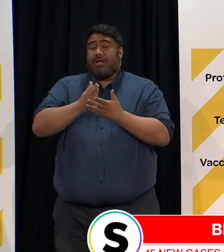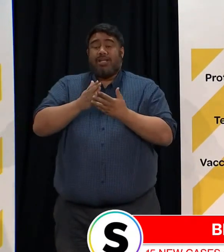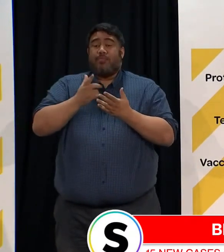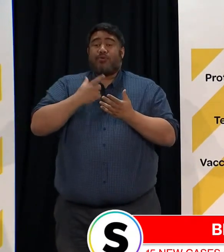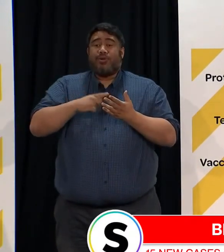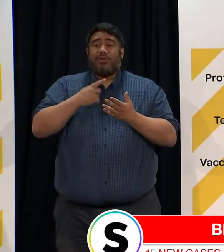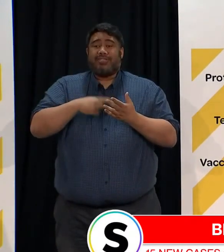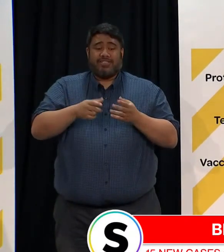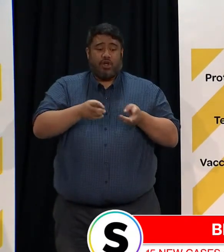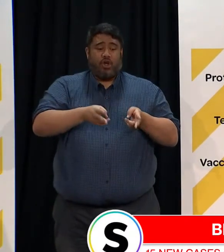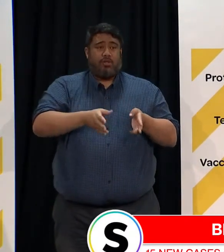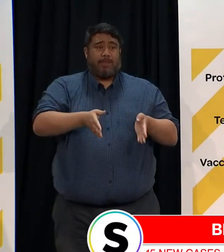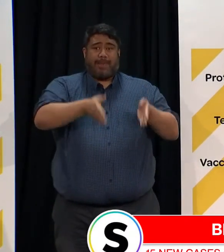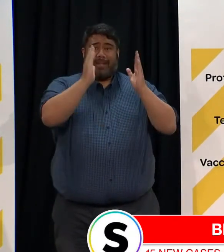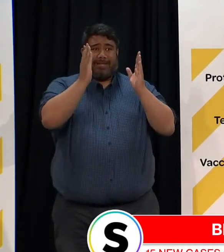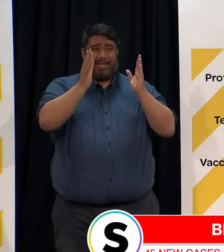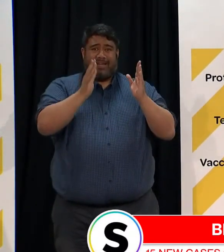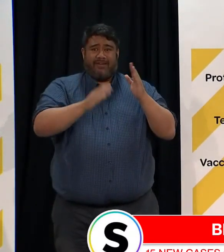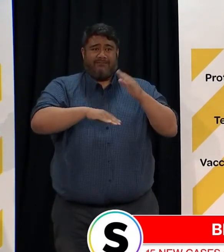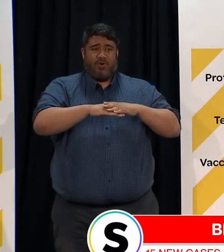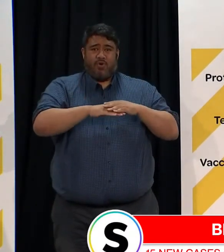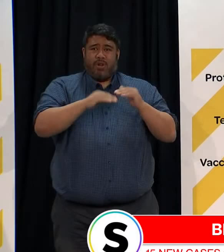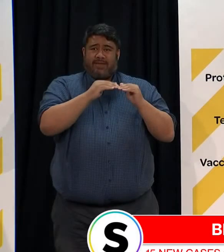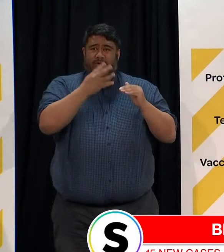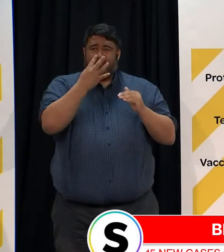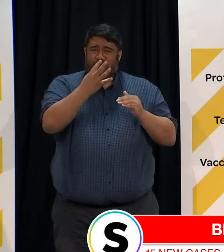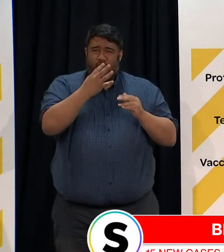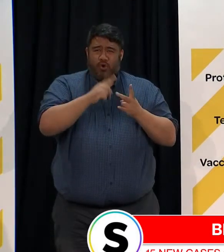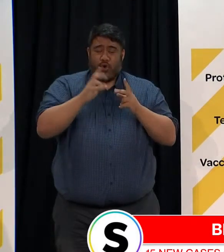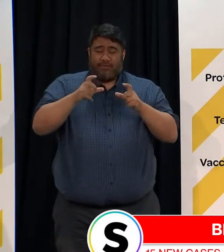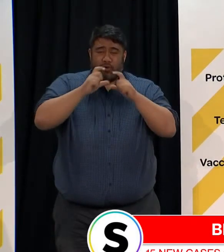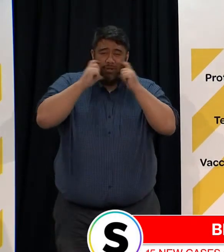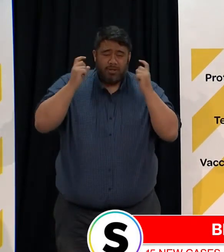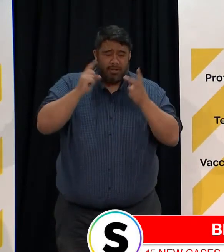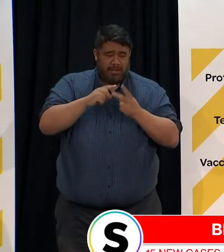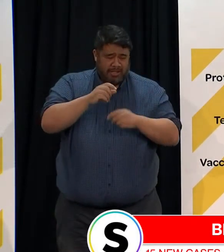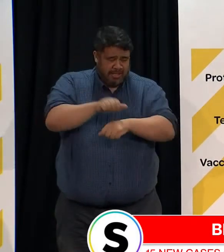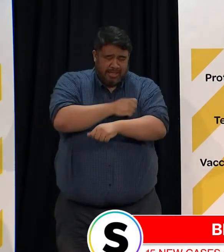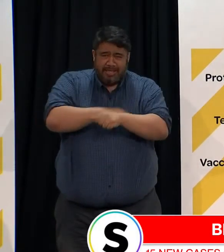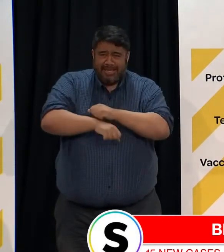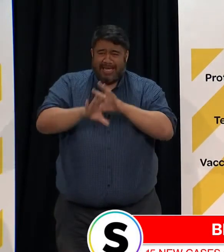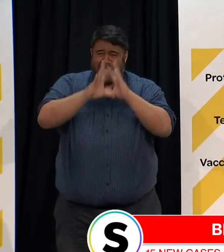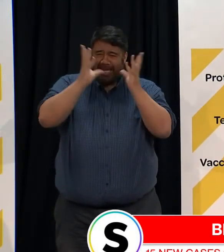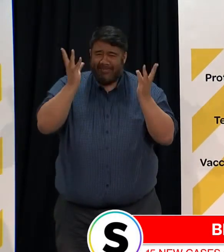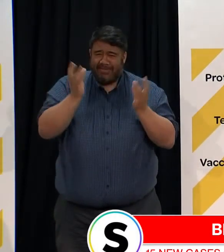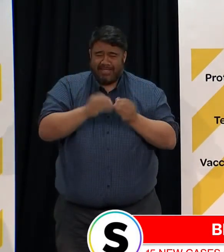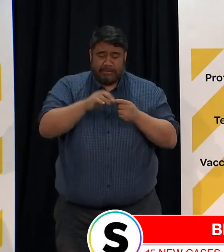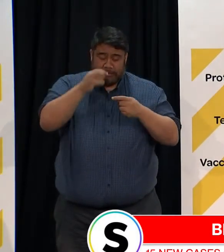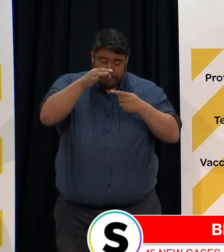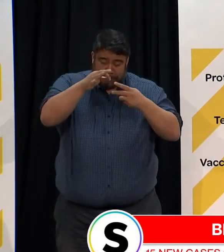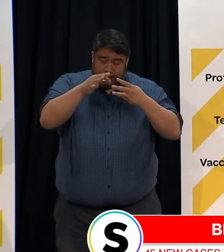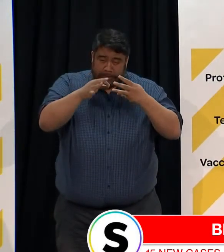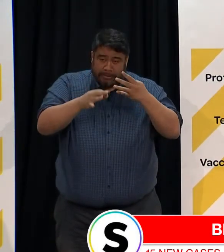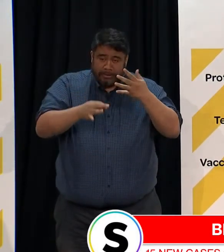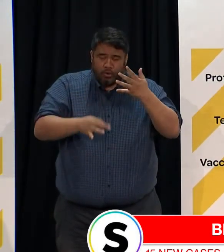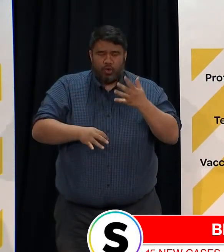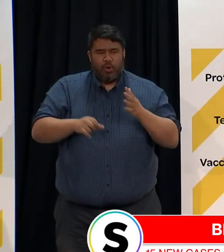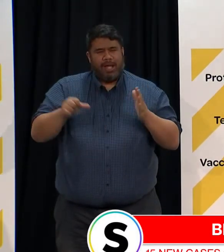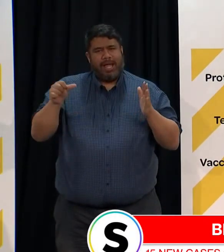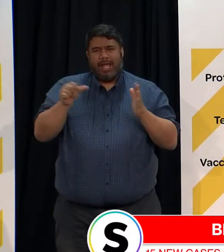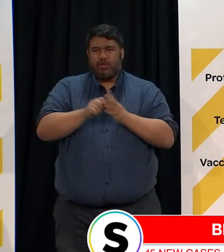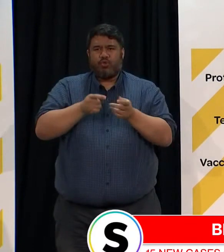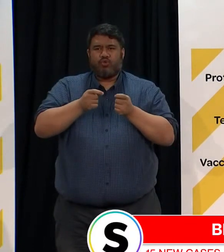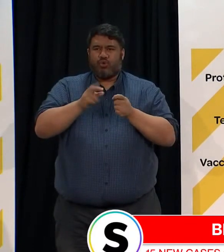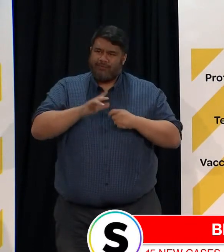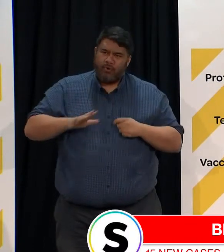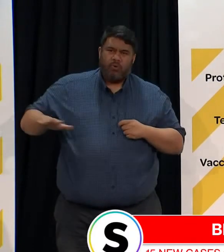level 4 arrangement, and the infection prevention control, the PPE requirements that are in place, and just with it, especially if we know